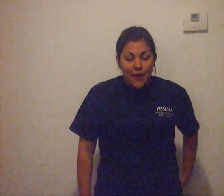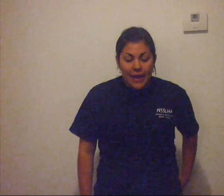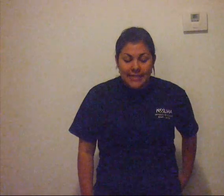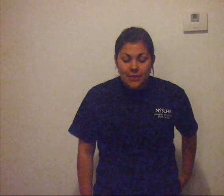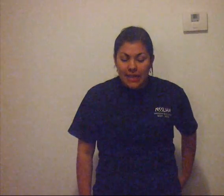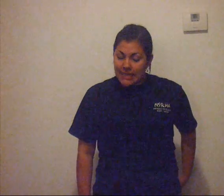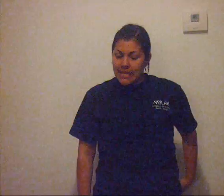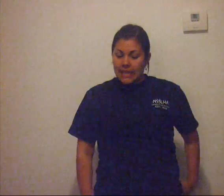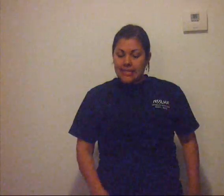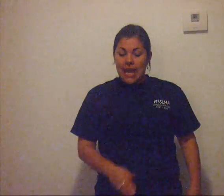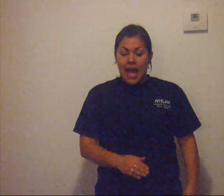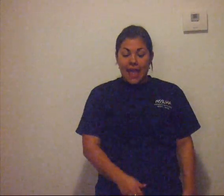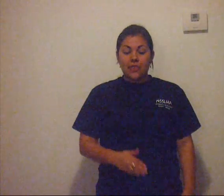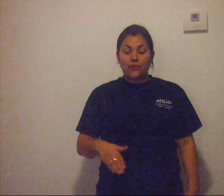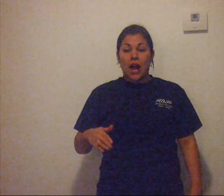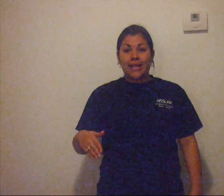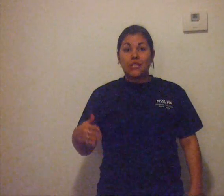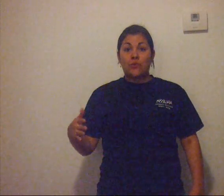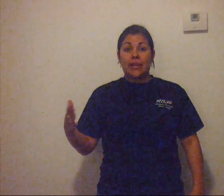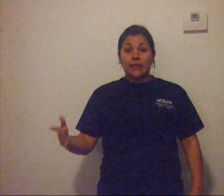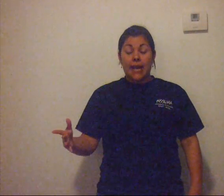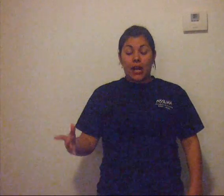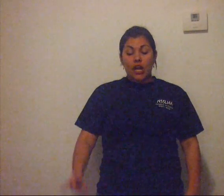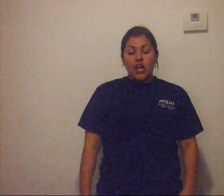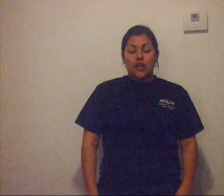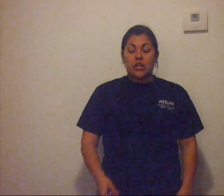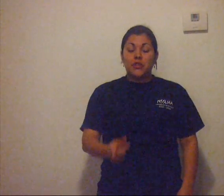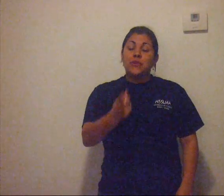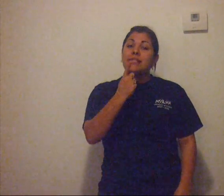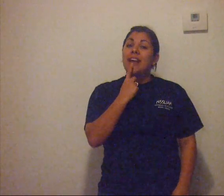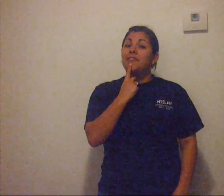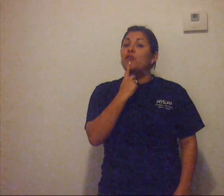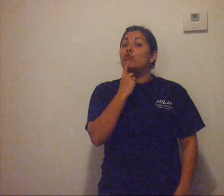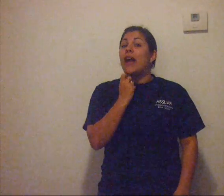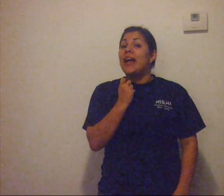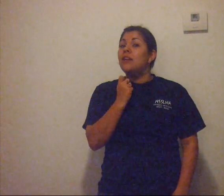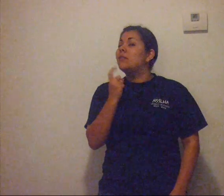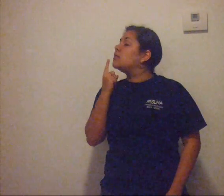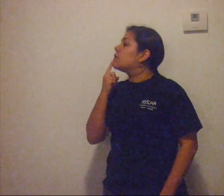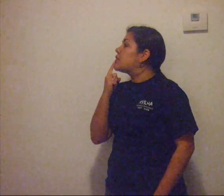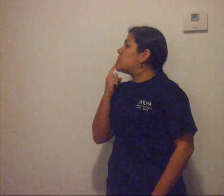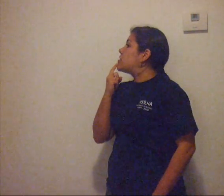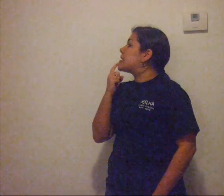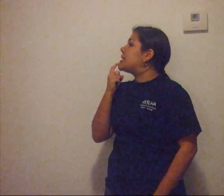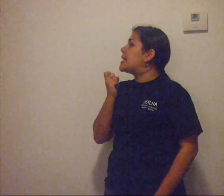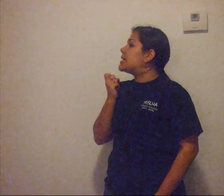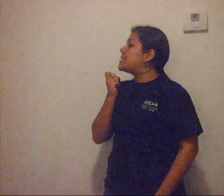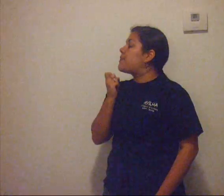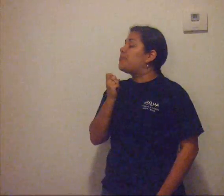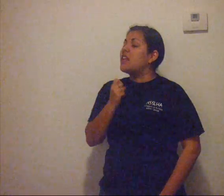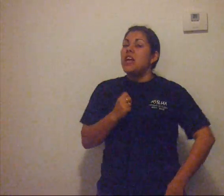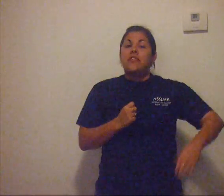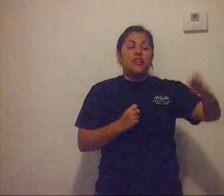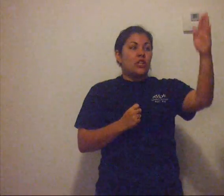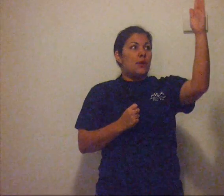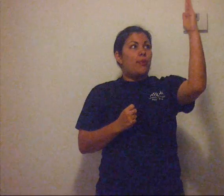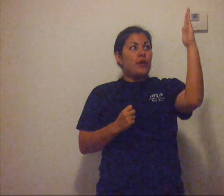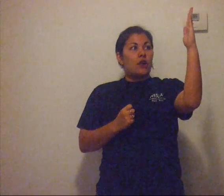Okay, so the next line is and the rocket's red glare. You're going to do the sign for red, which is just like this. Then you're going to put your